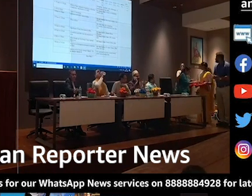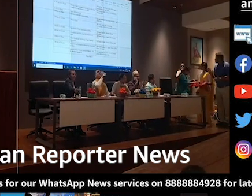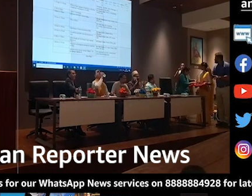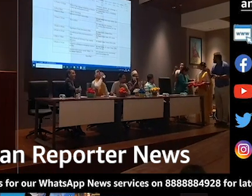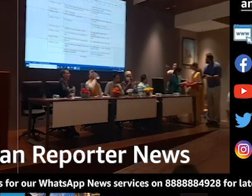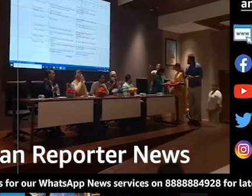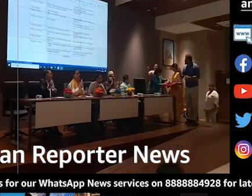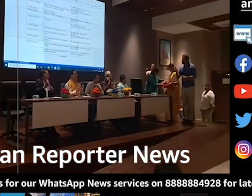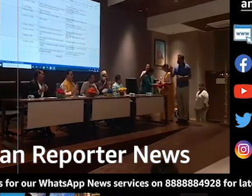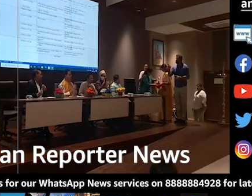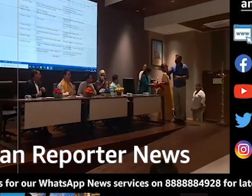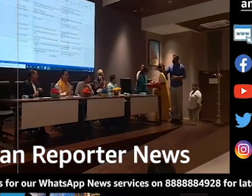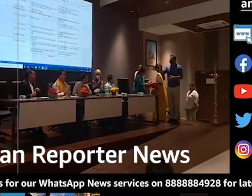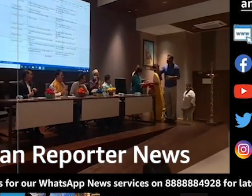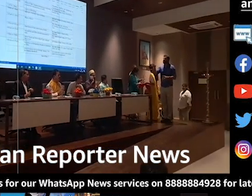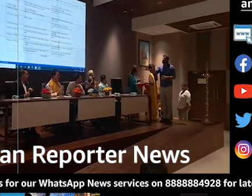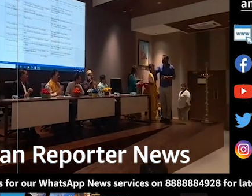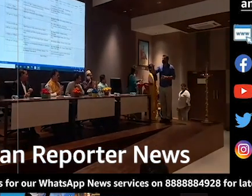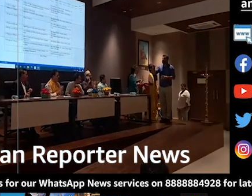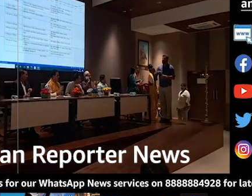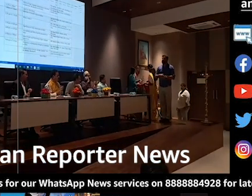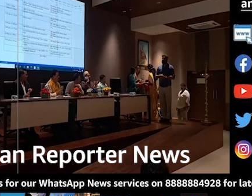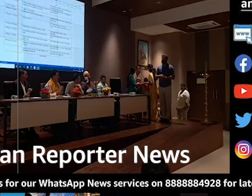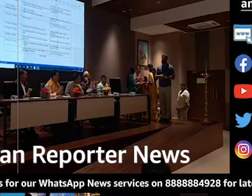He is All India.